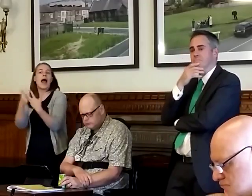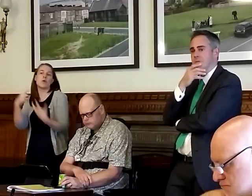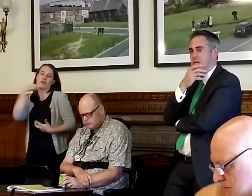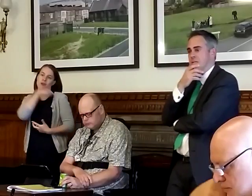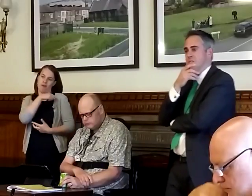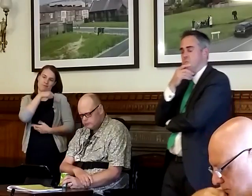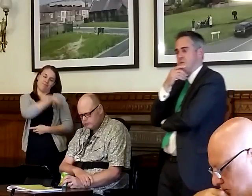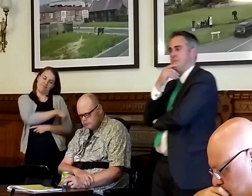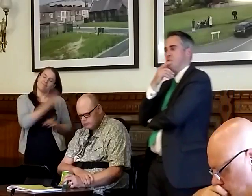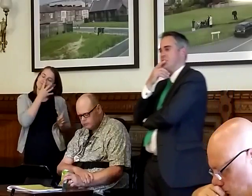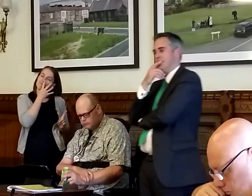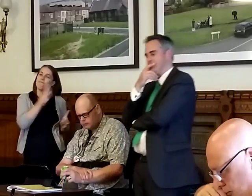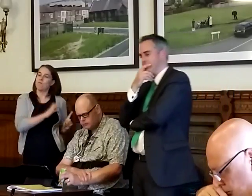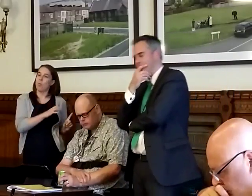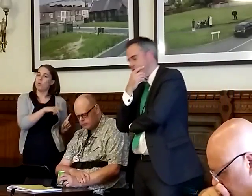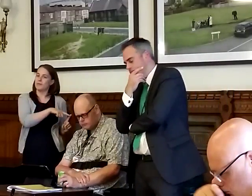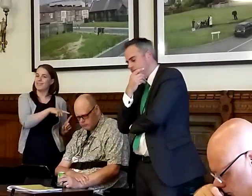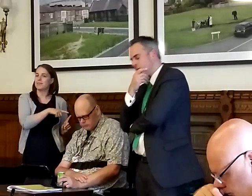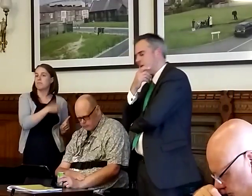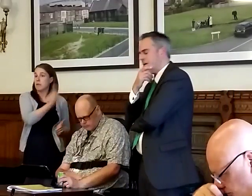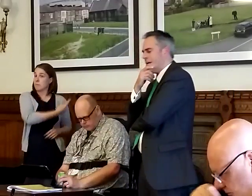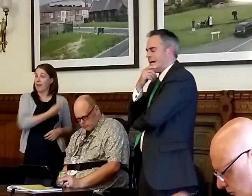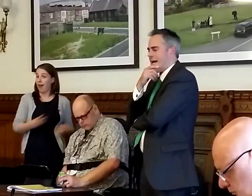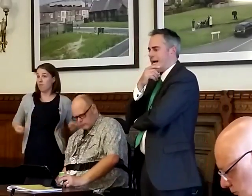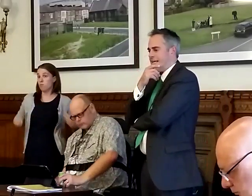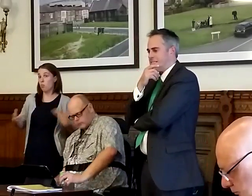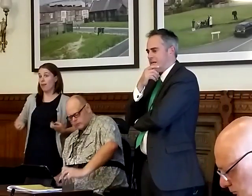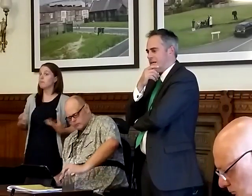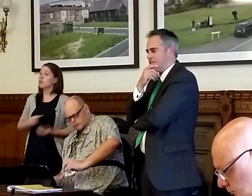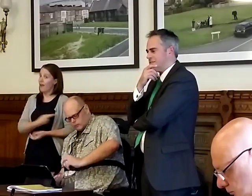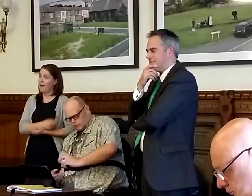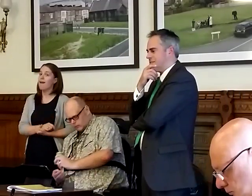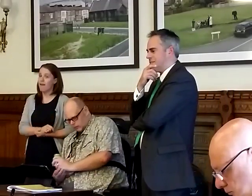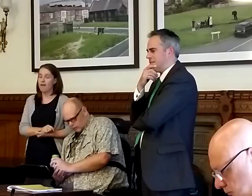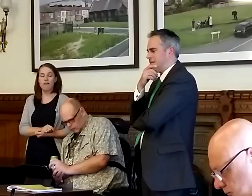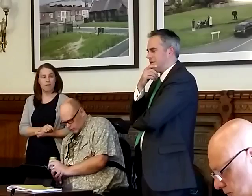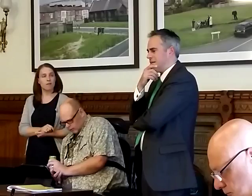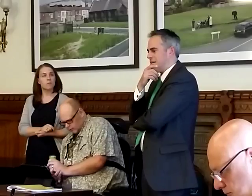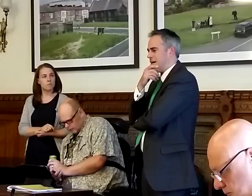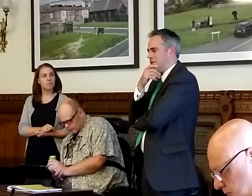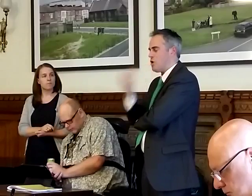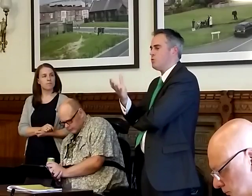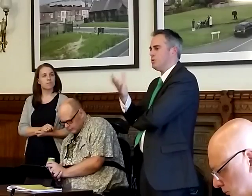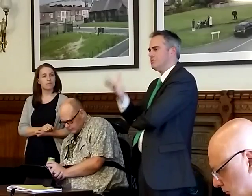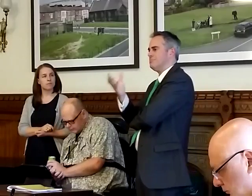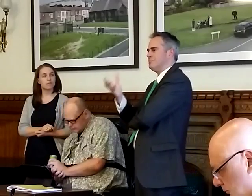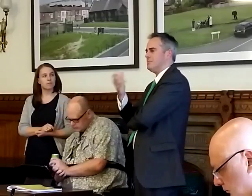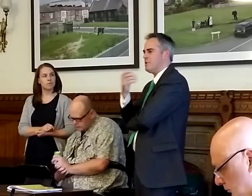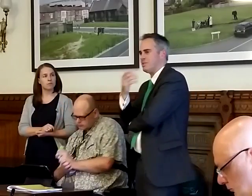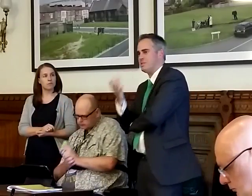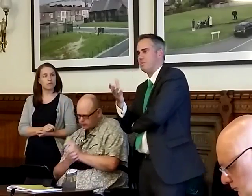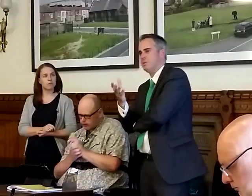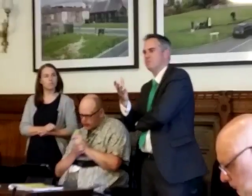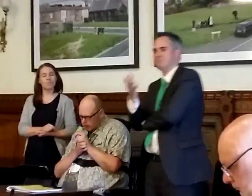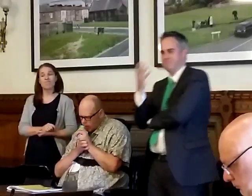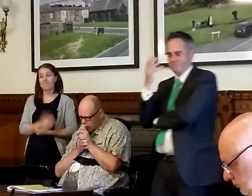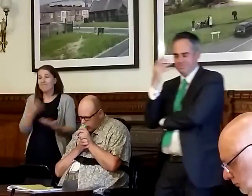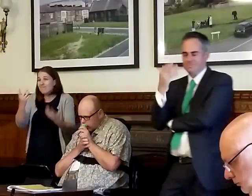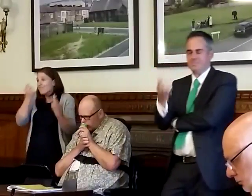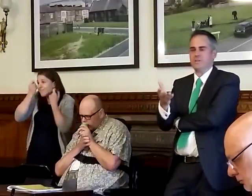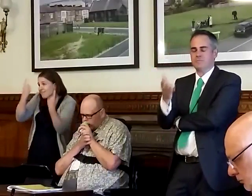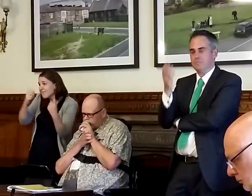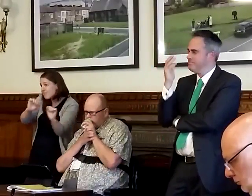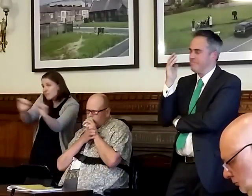old, he's a wheelchair user. And I know the personal